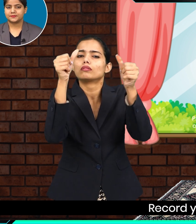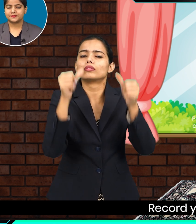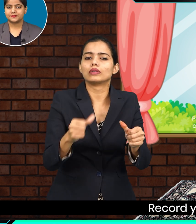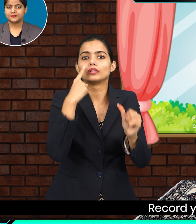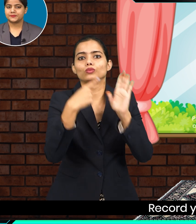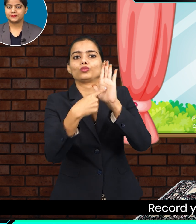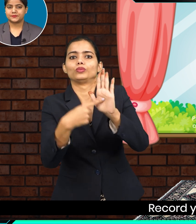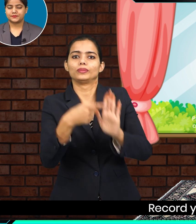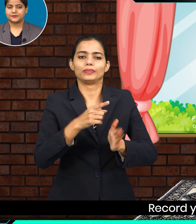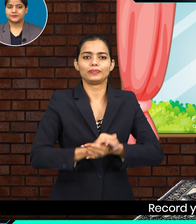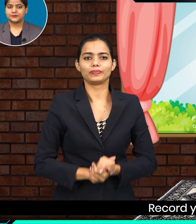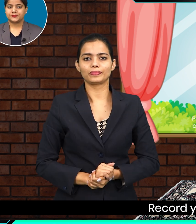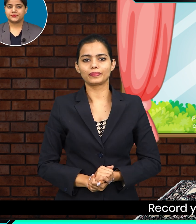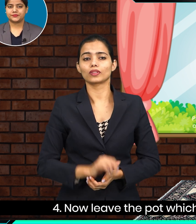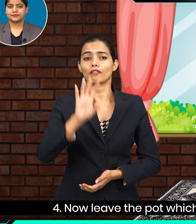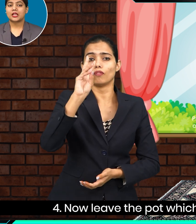results.